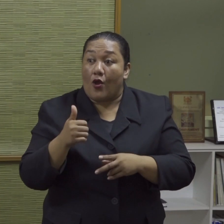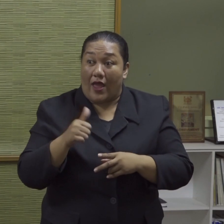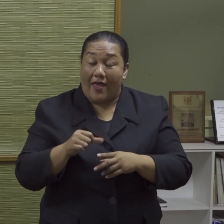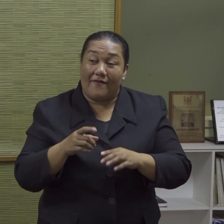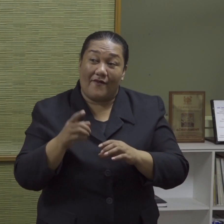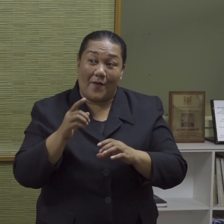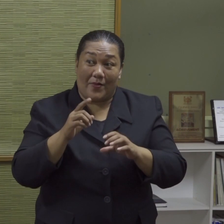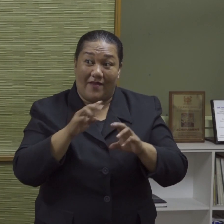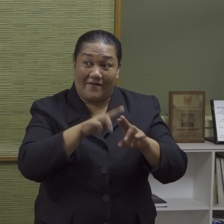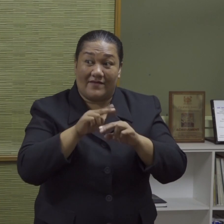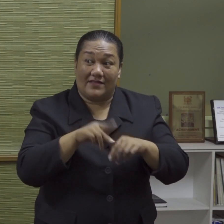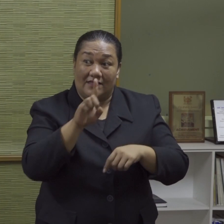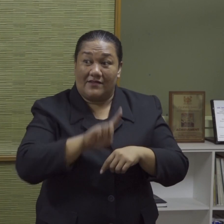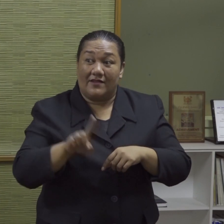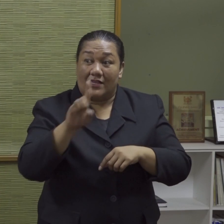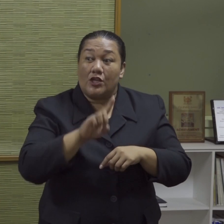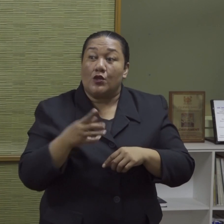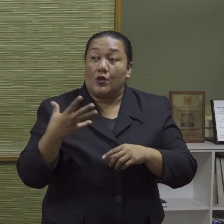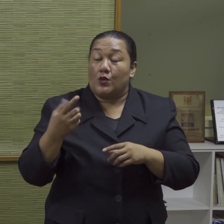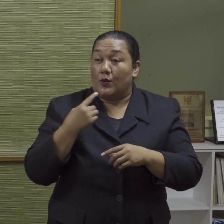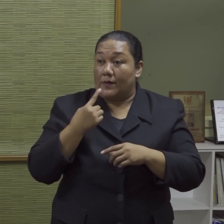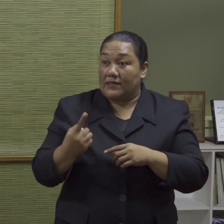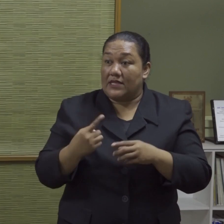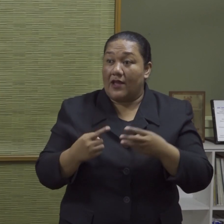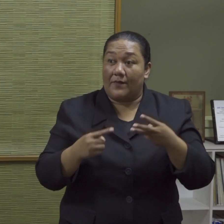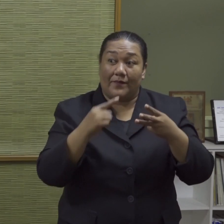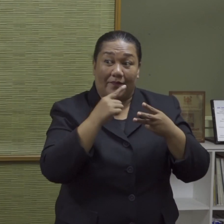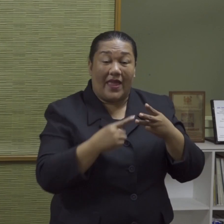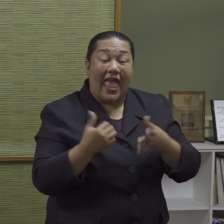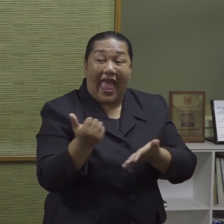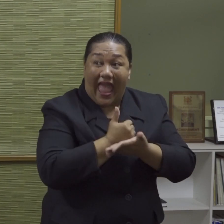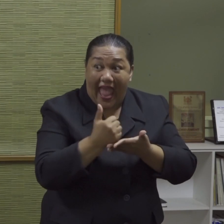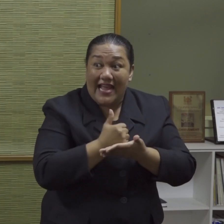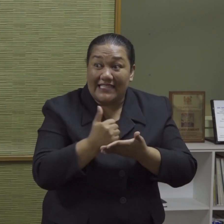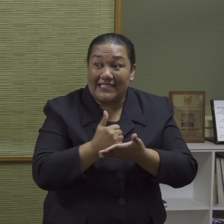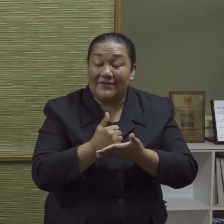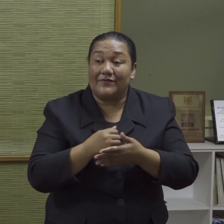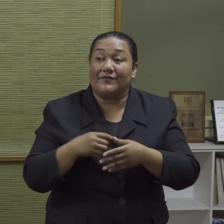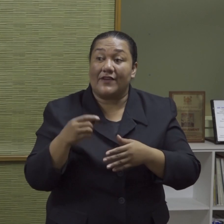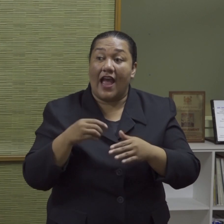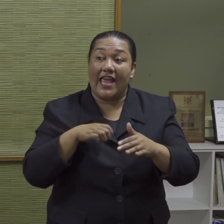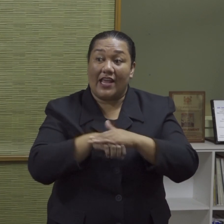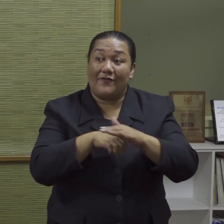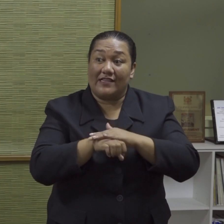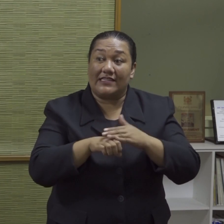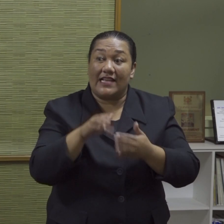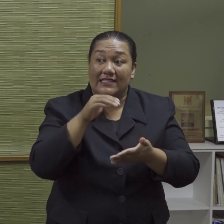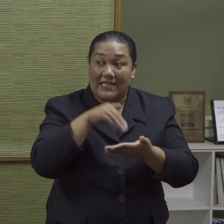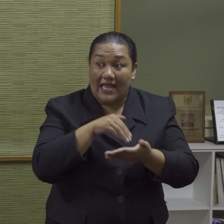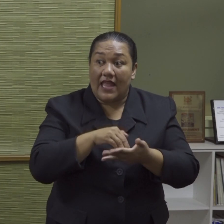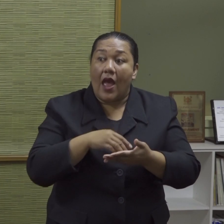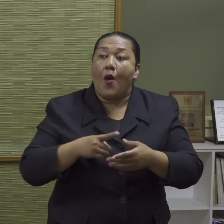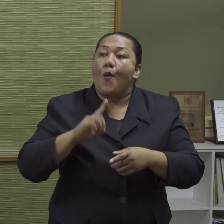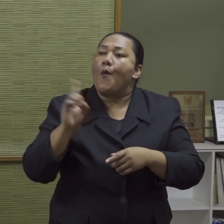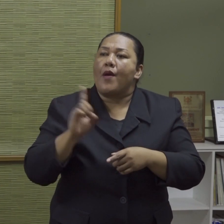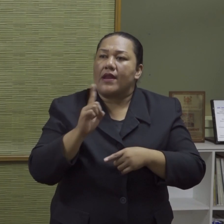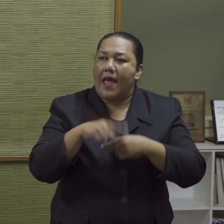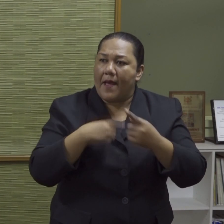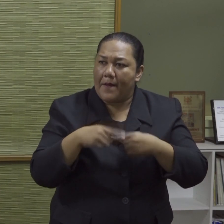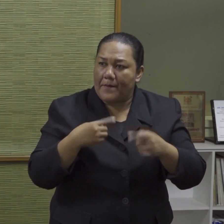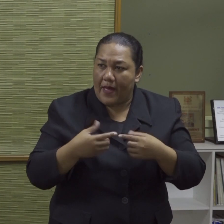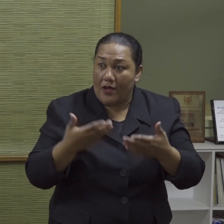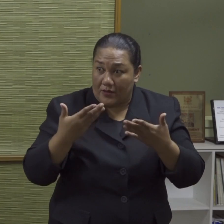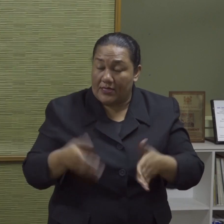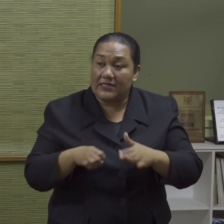mentioned that there are 3 active evacuation centers. Will you be able to disclose with us number of evacuees that are currently sheltering in these